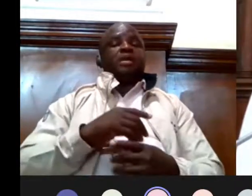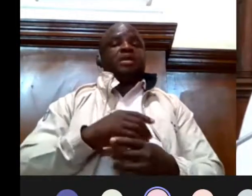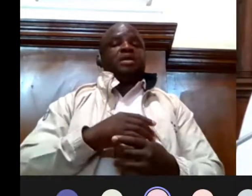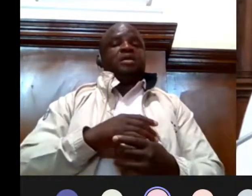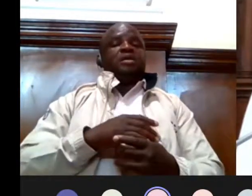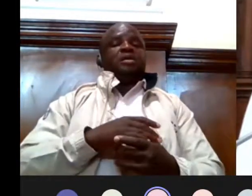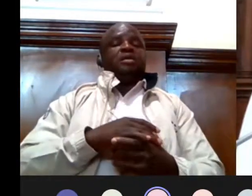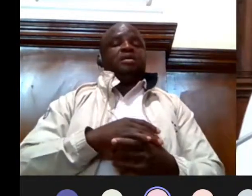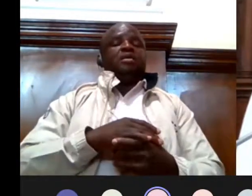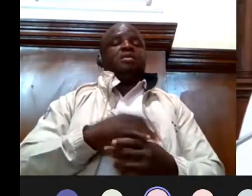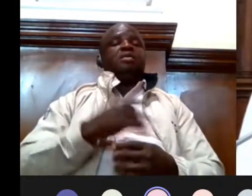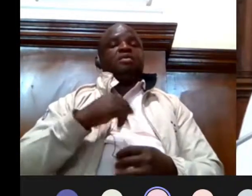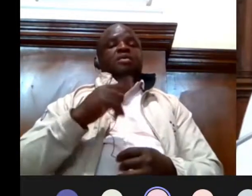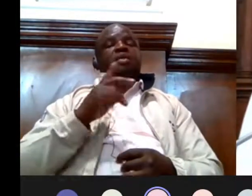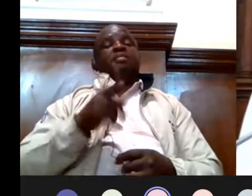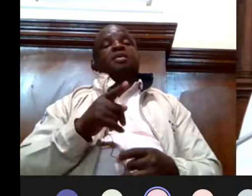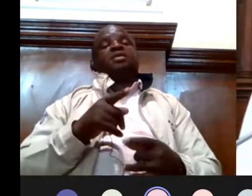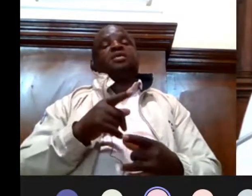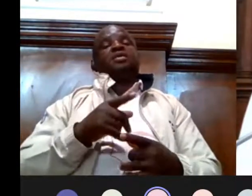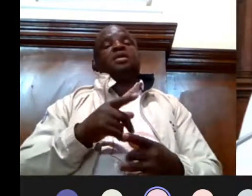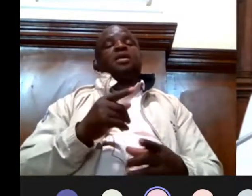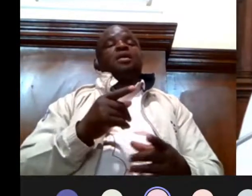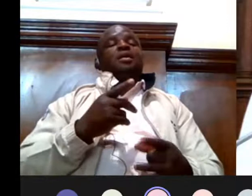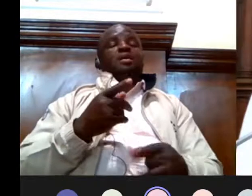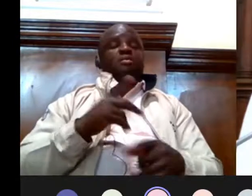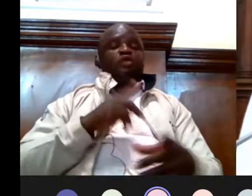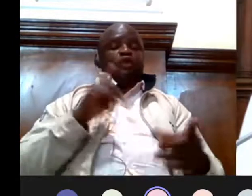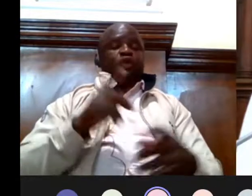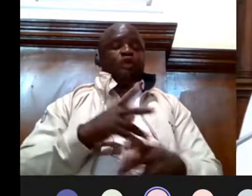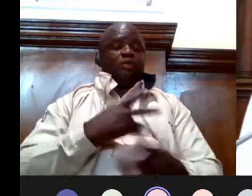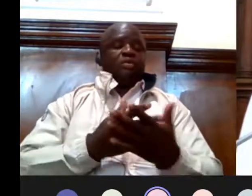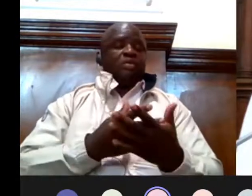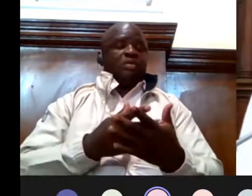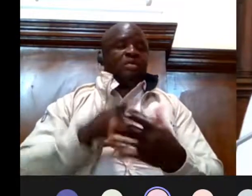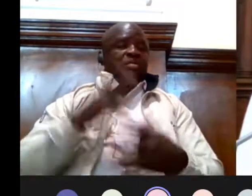rethink a new of our